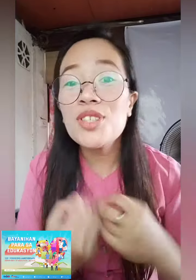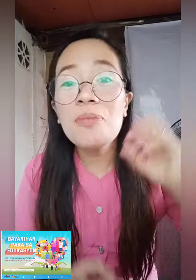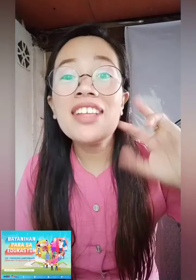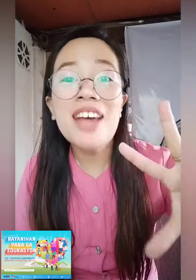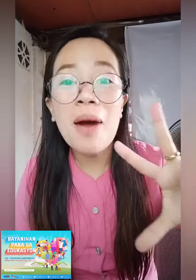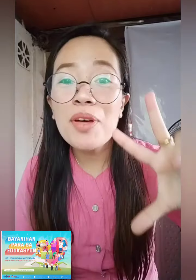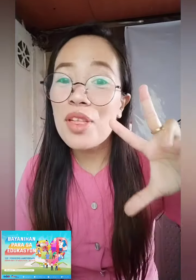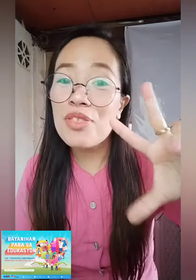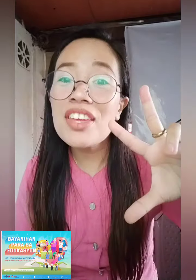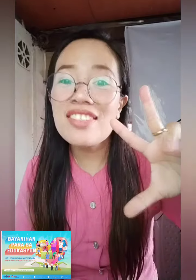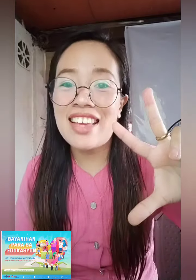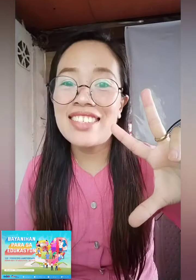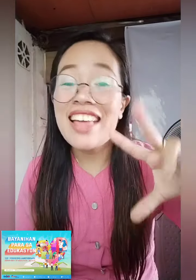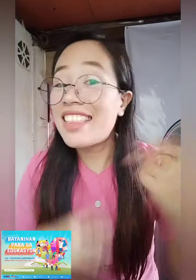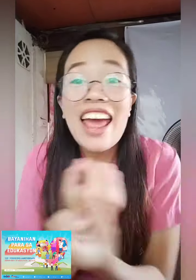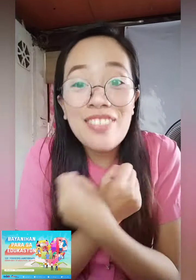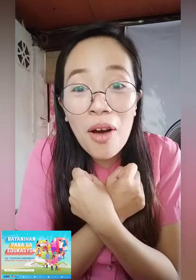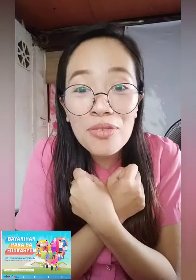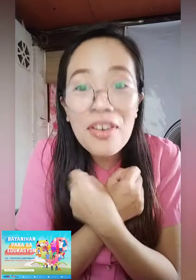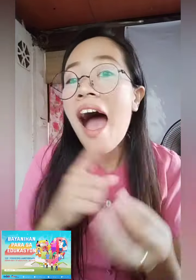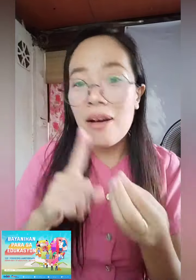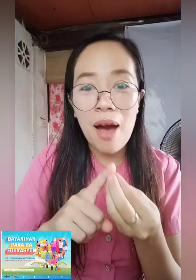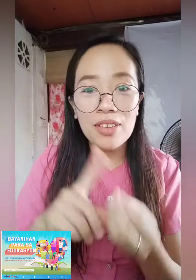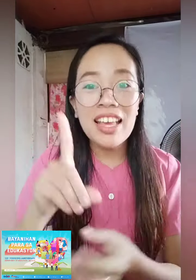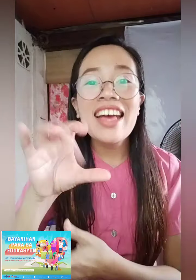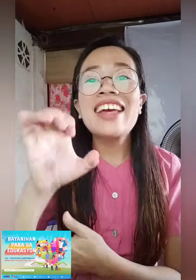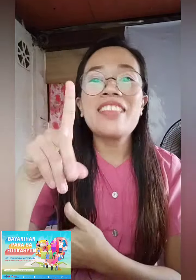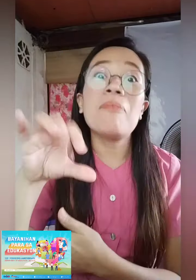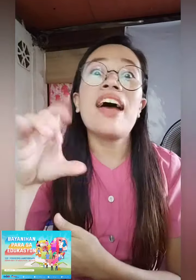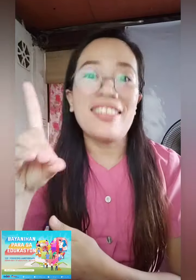my top three things that I love about DepEd.